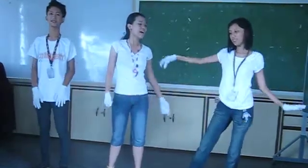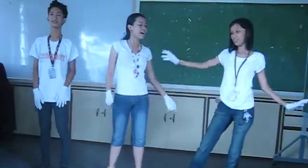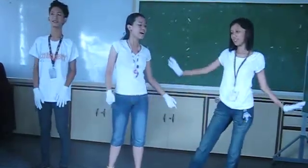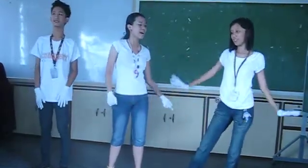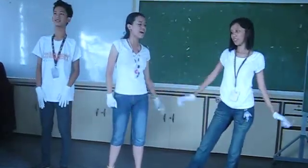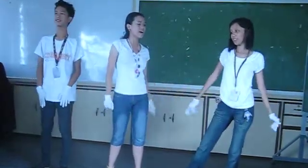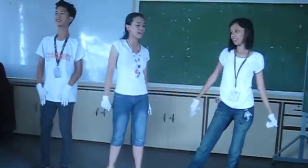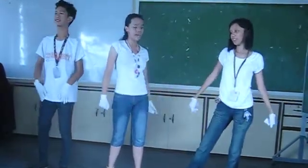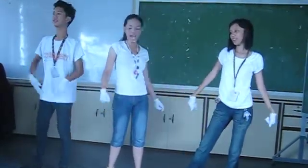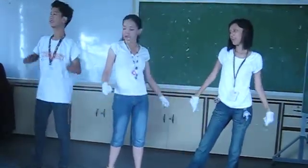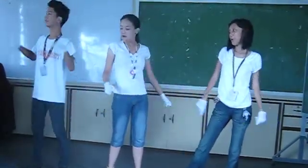Fly,